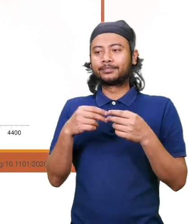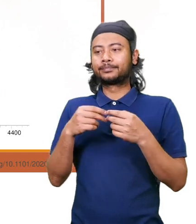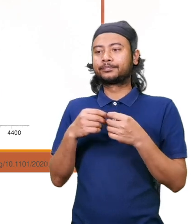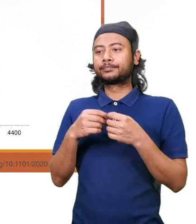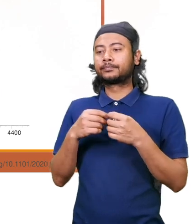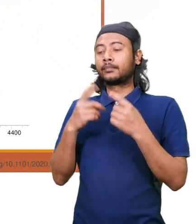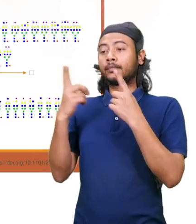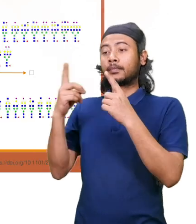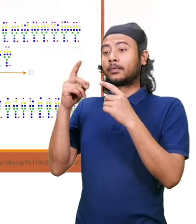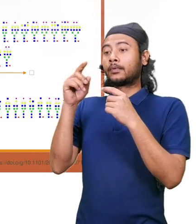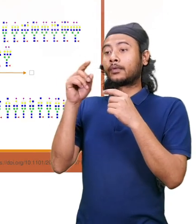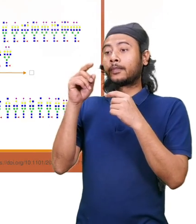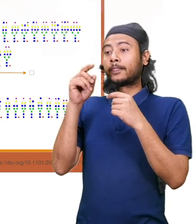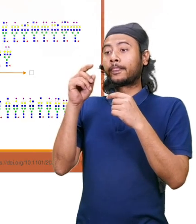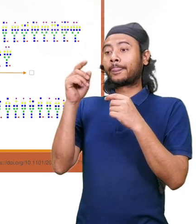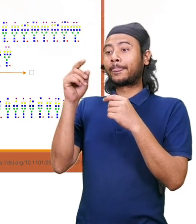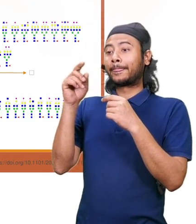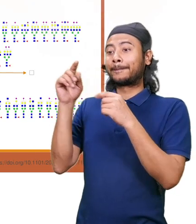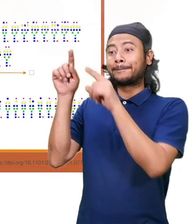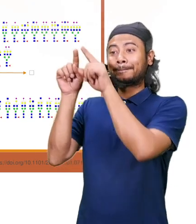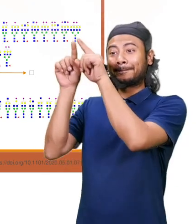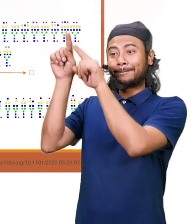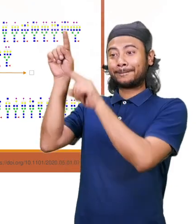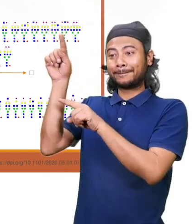glycan structures.